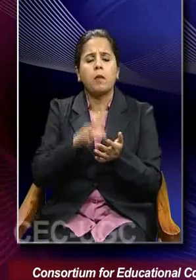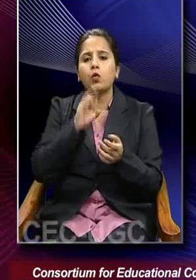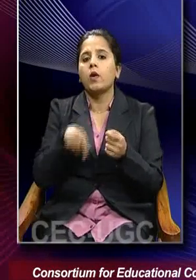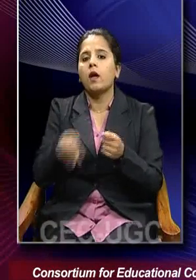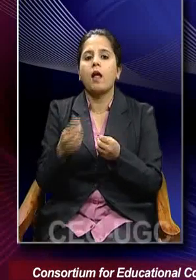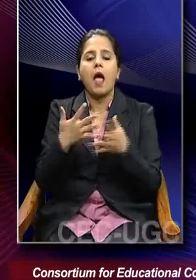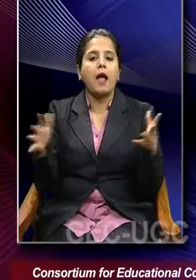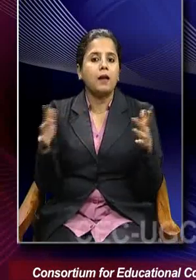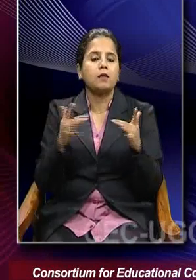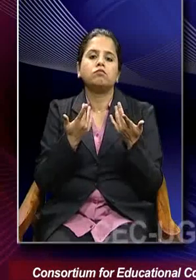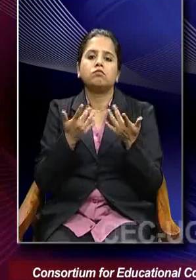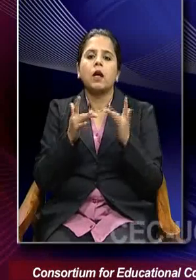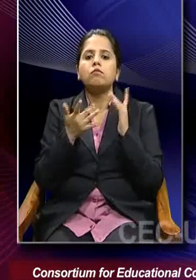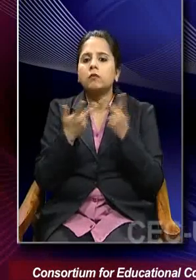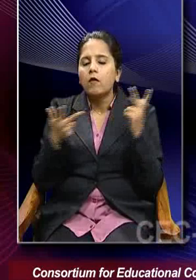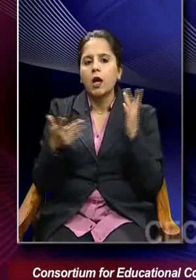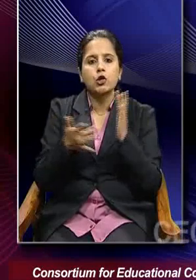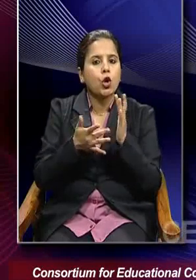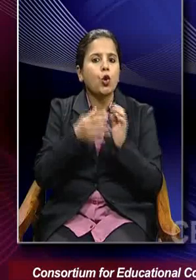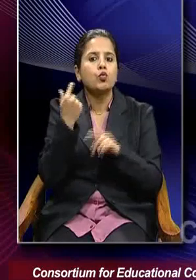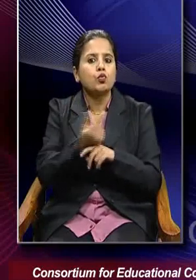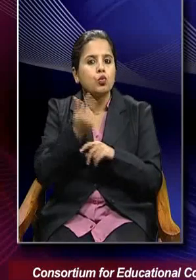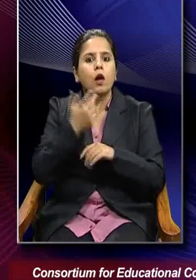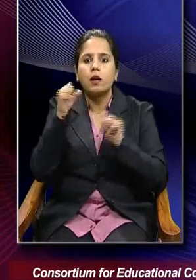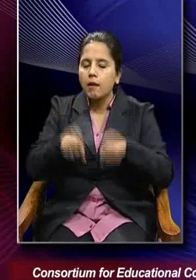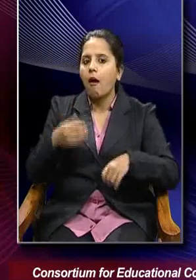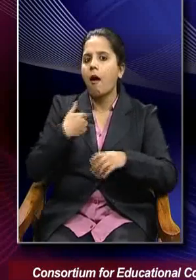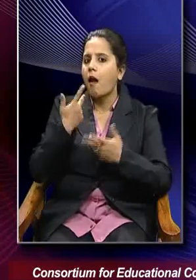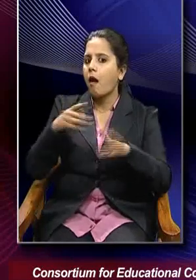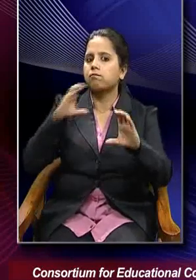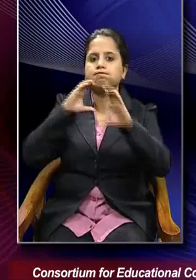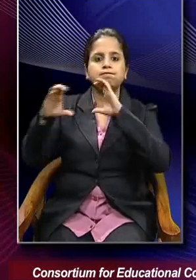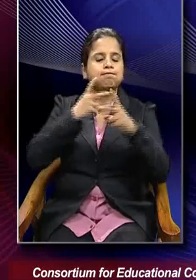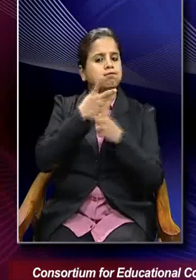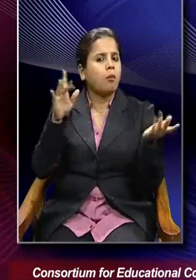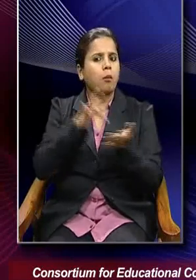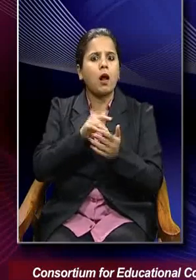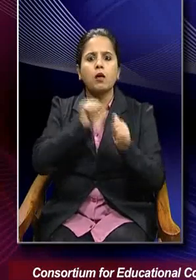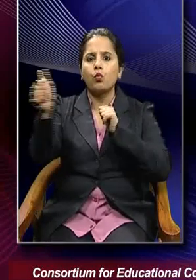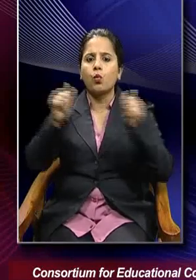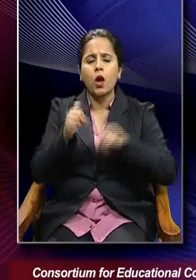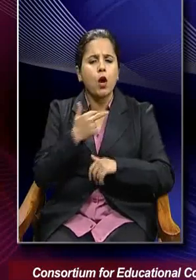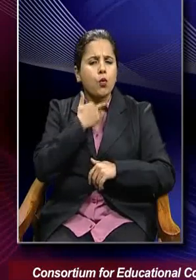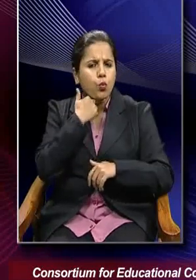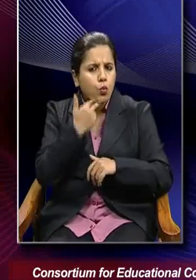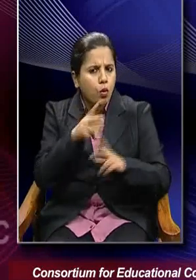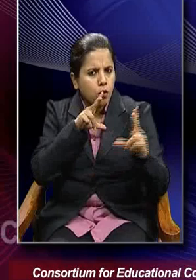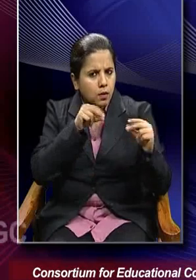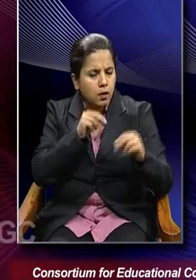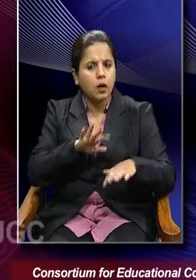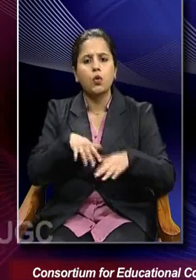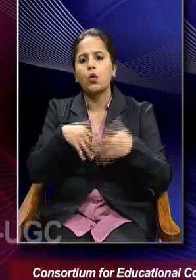electronic means, and this refers to all types of voice,